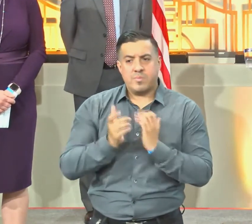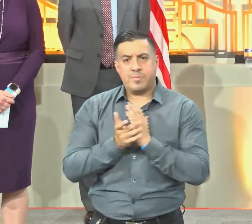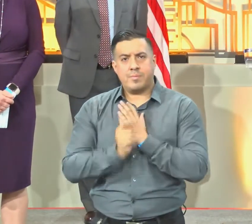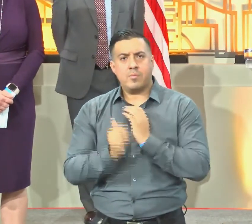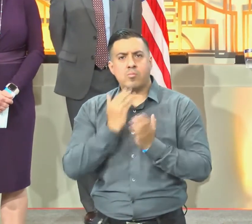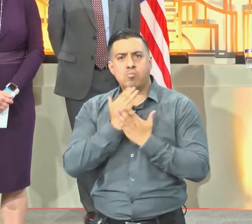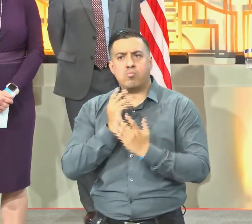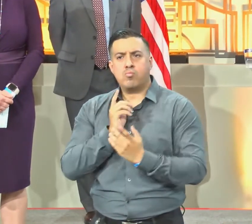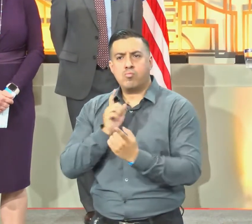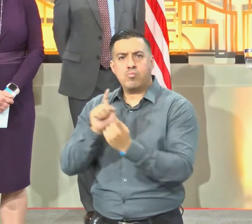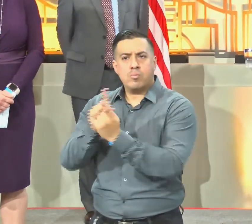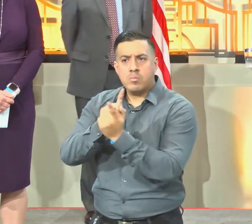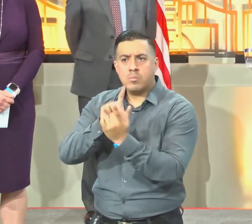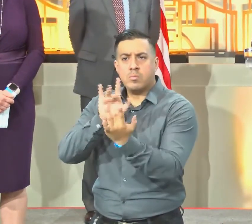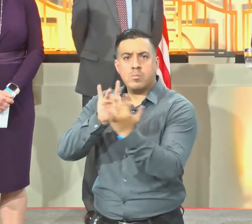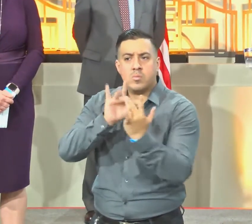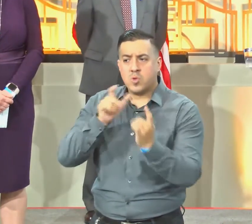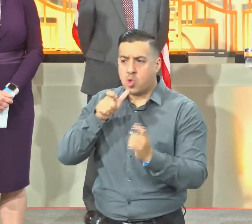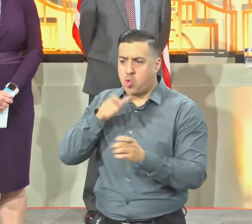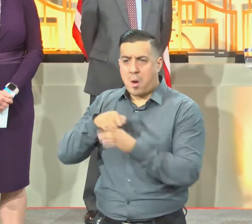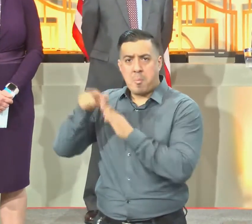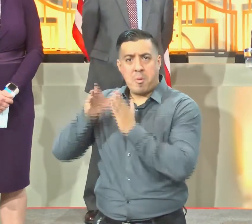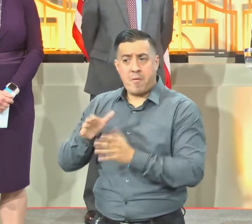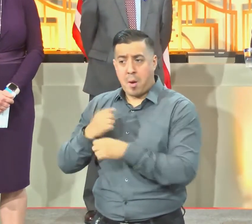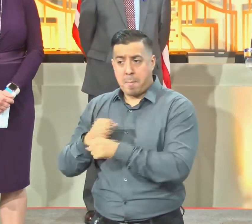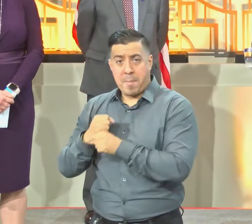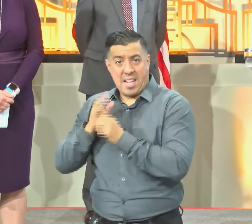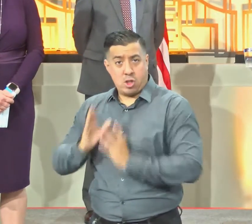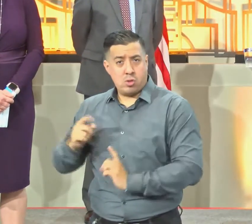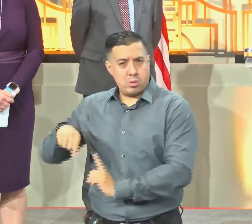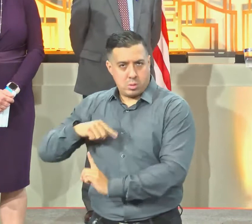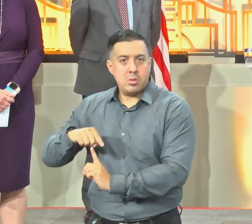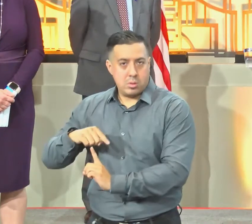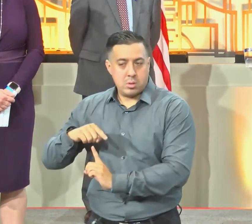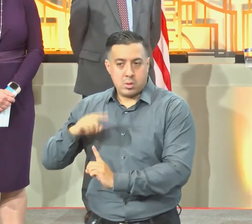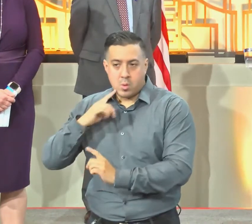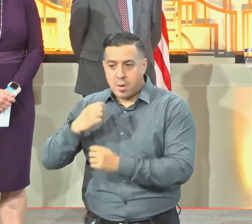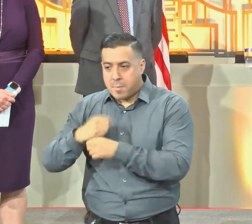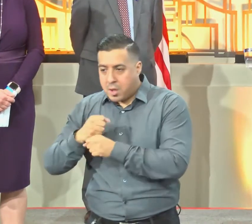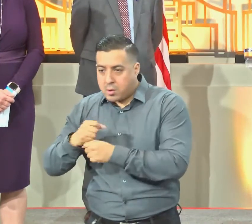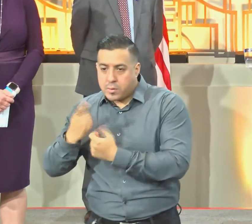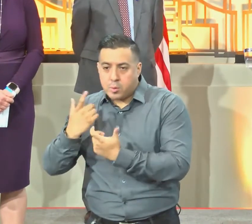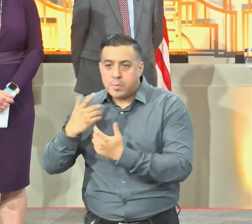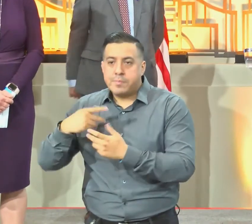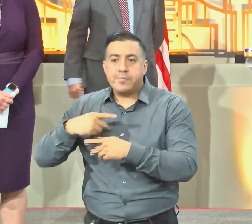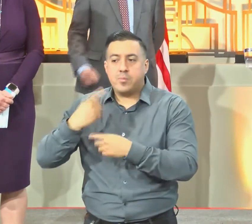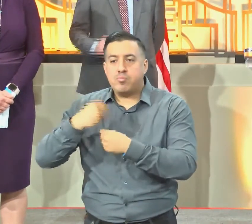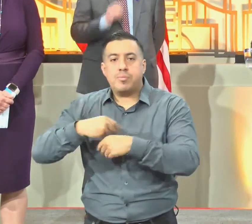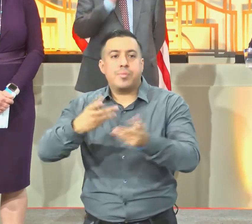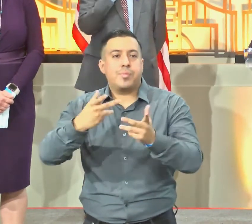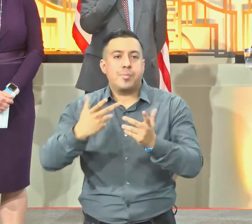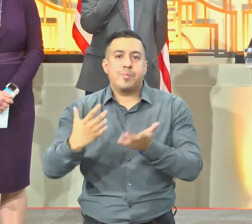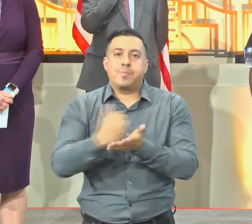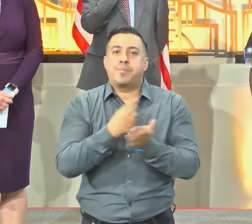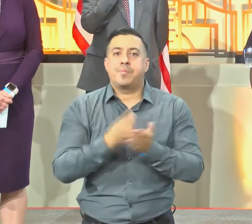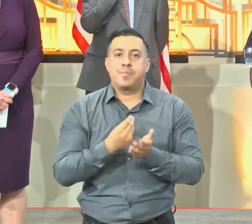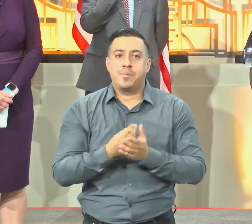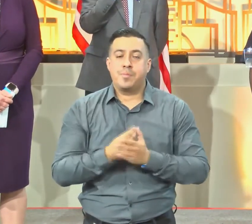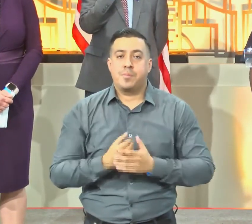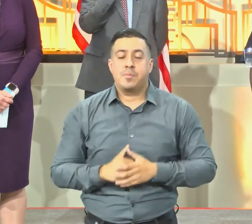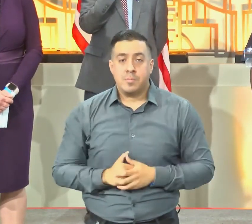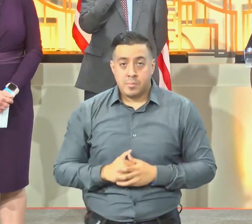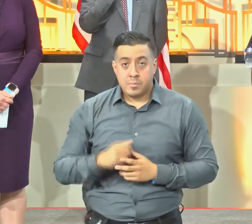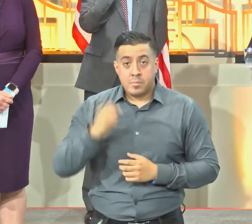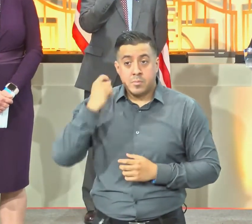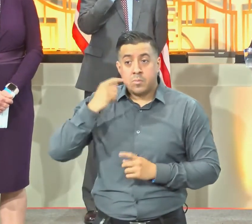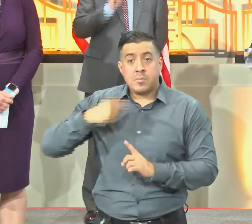of designers and professional makers, mainly local, to transform that material into marketable products. Diverting textiles from